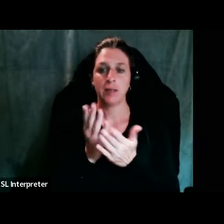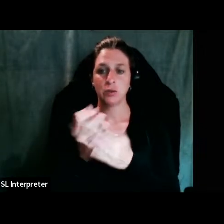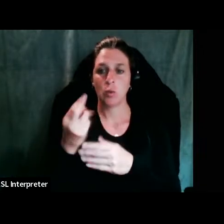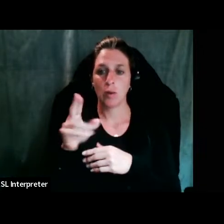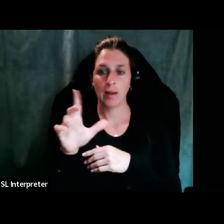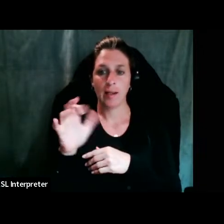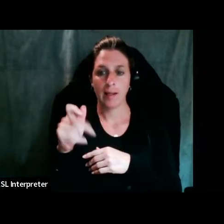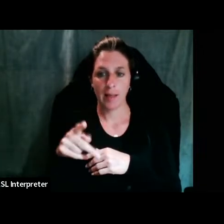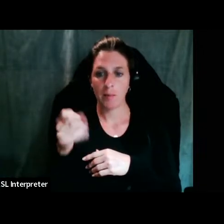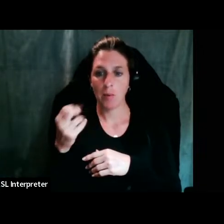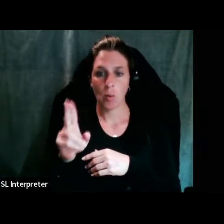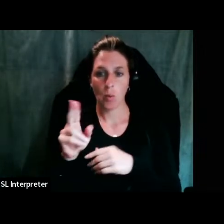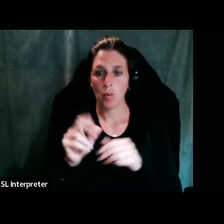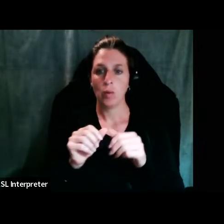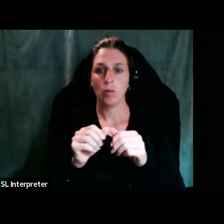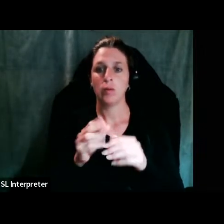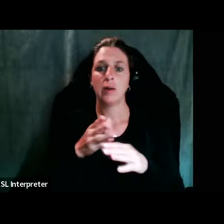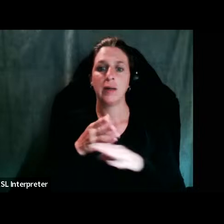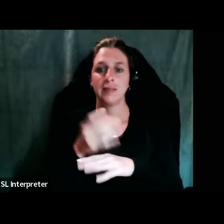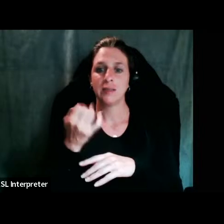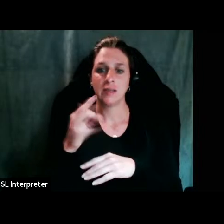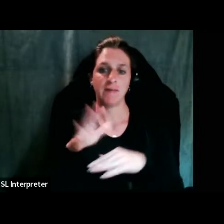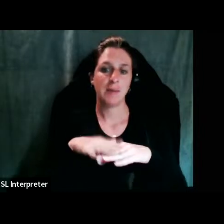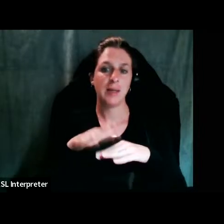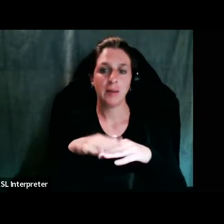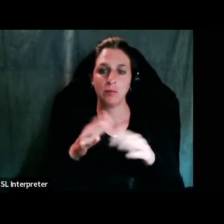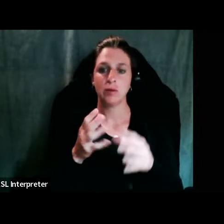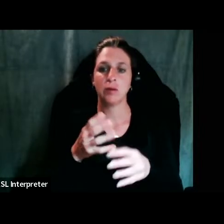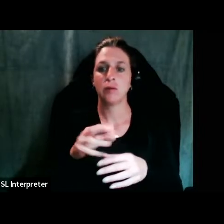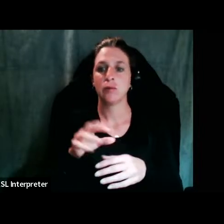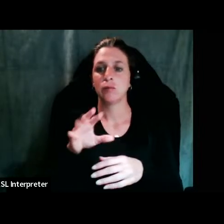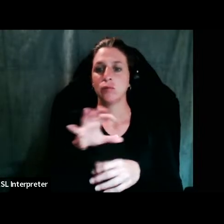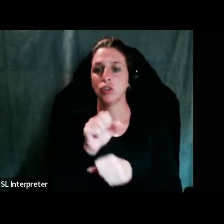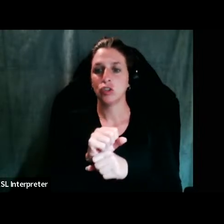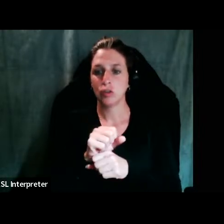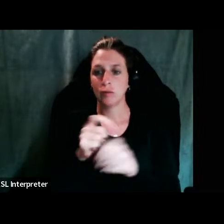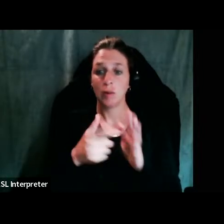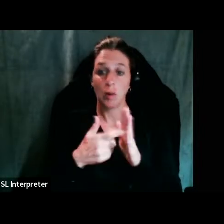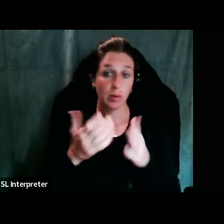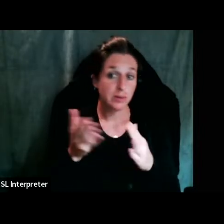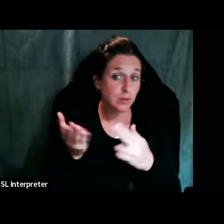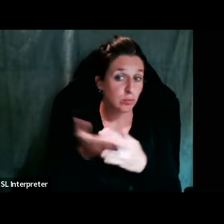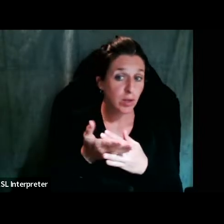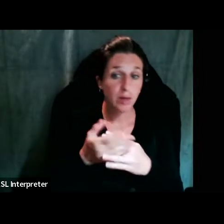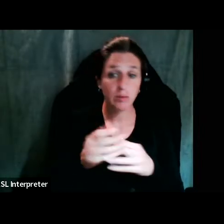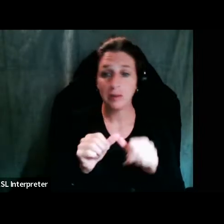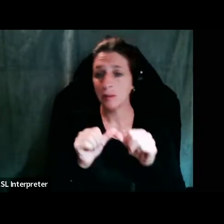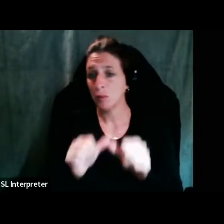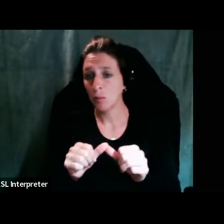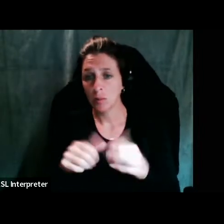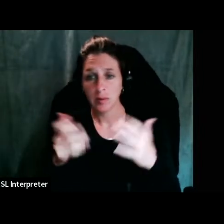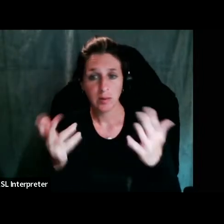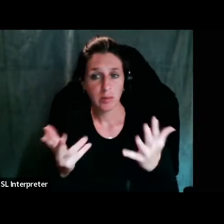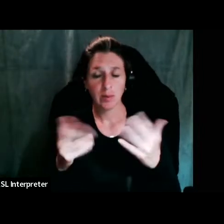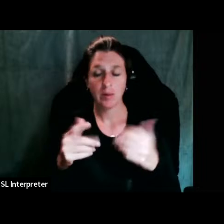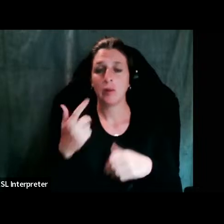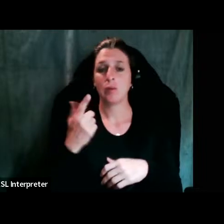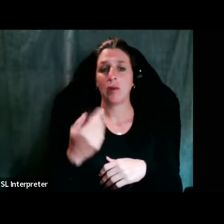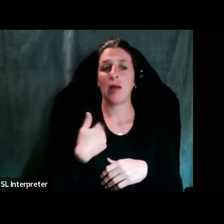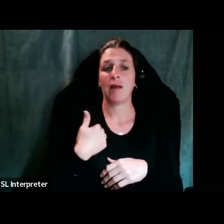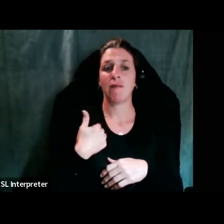the excess of minimum reserve requirement. So We- take a break? Do you want to take a break? Do you want to keep going? So you have 3